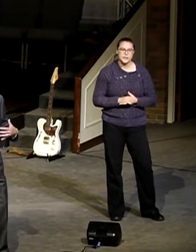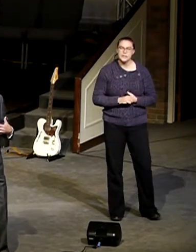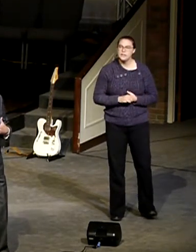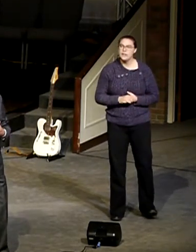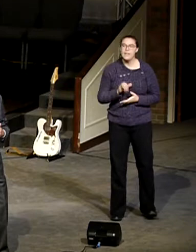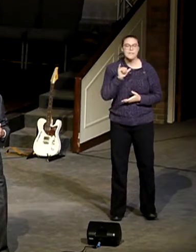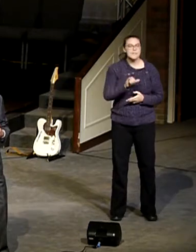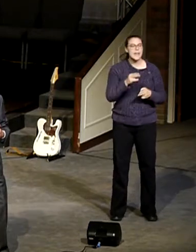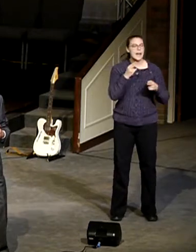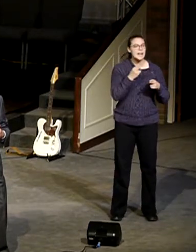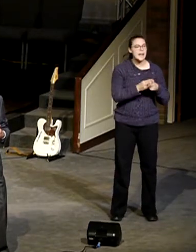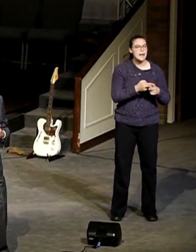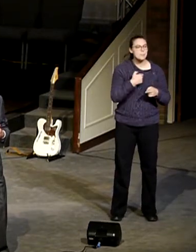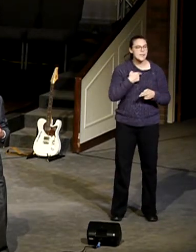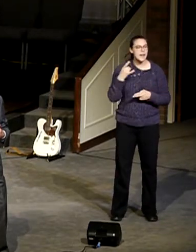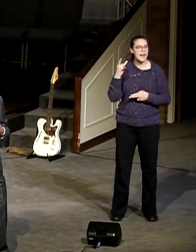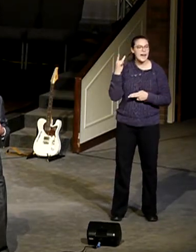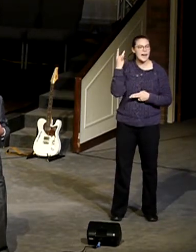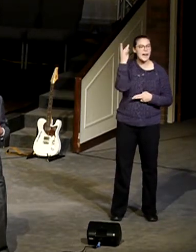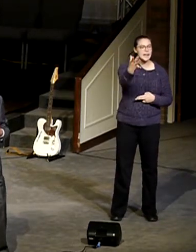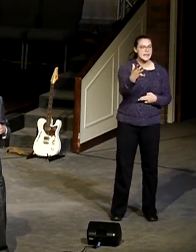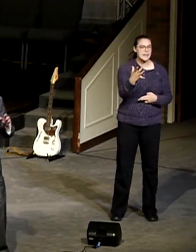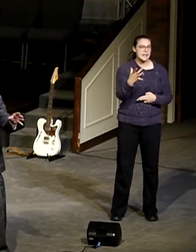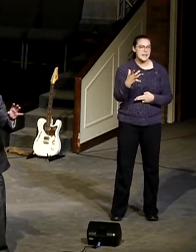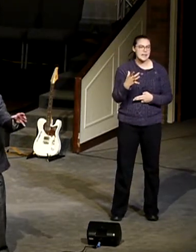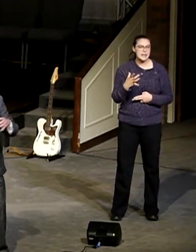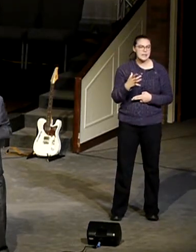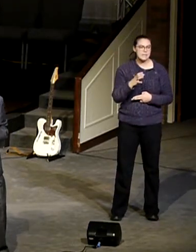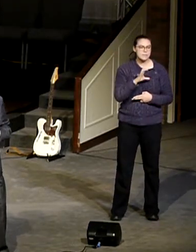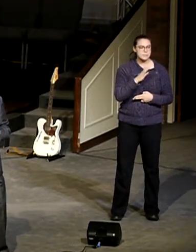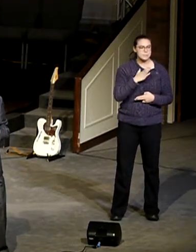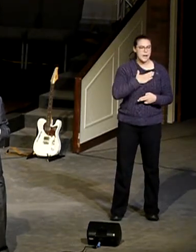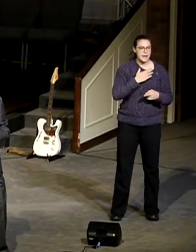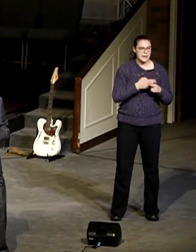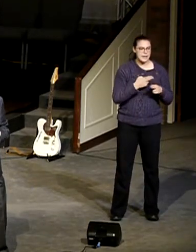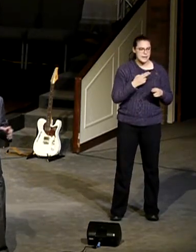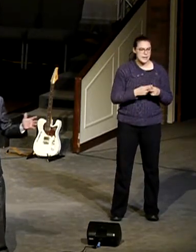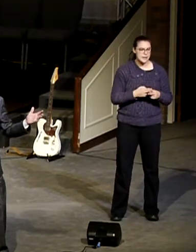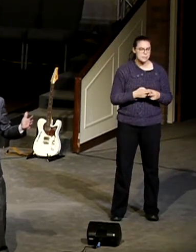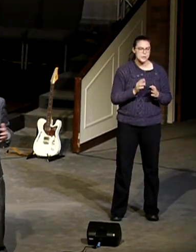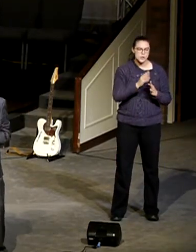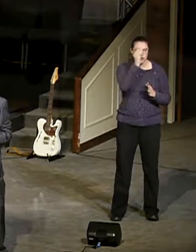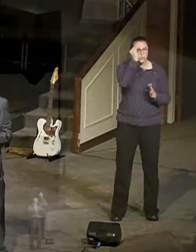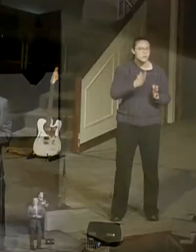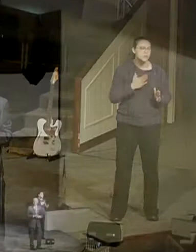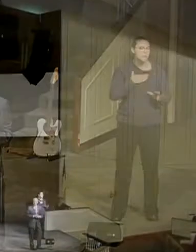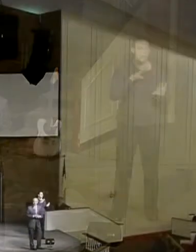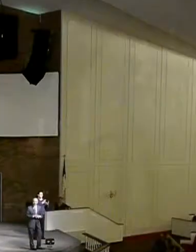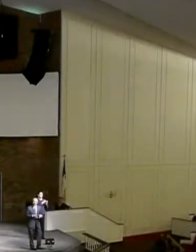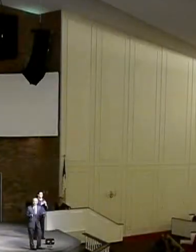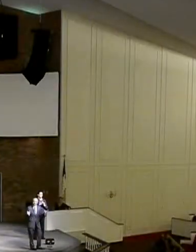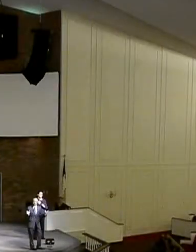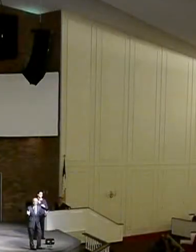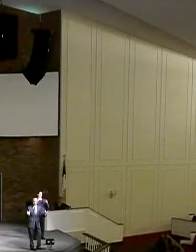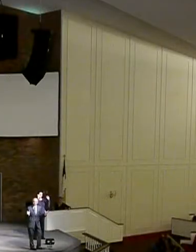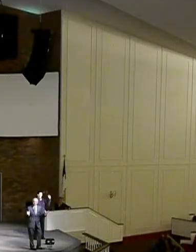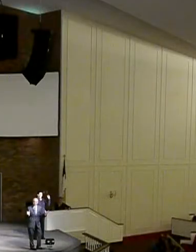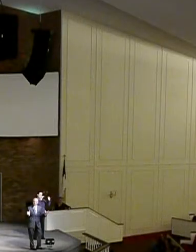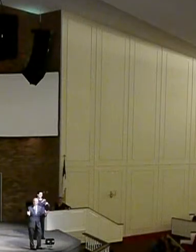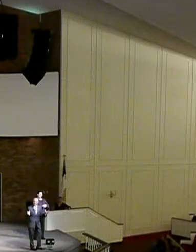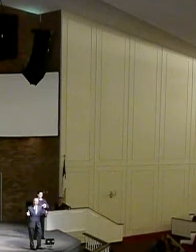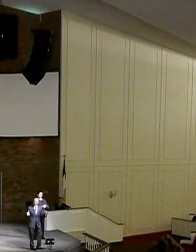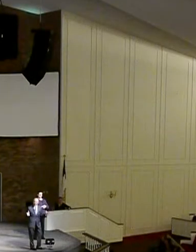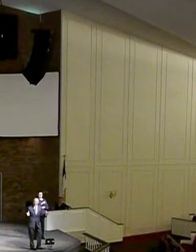that name that I hated, you know how many students in my classes, when I used to teach English after they got over the